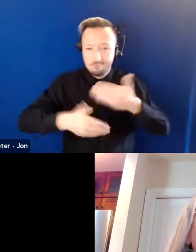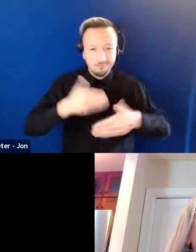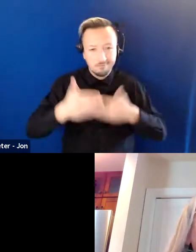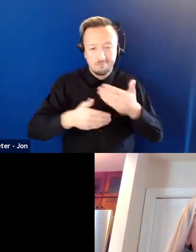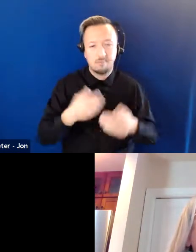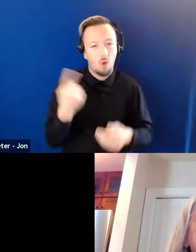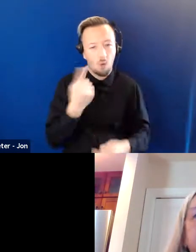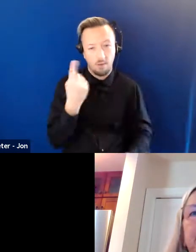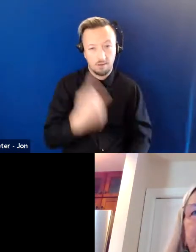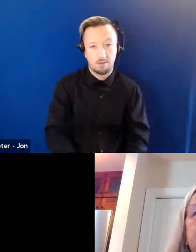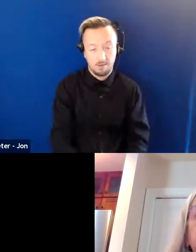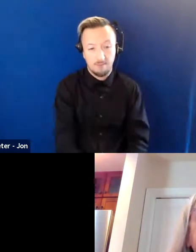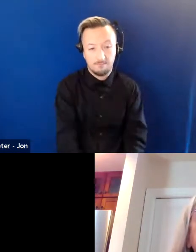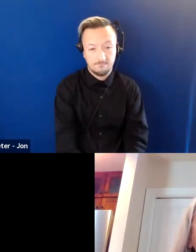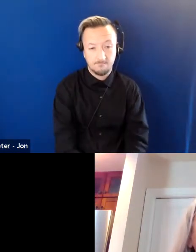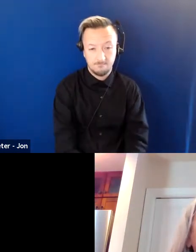that.